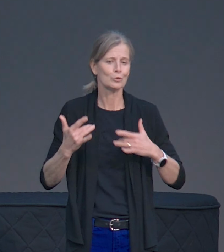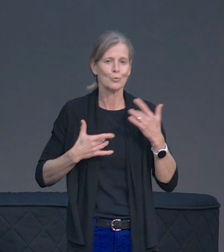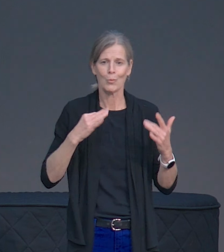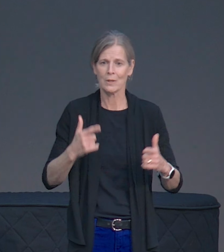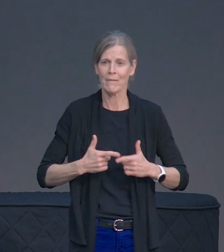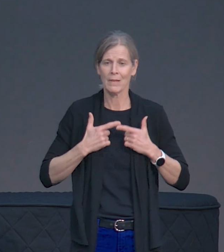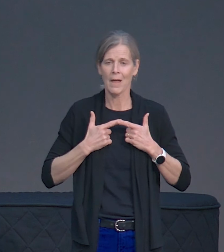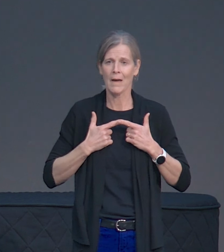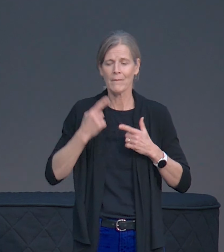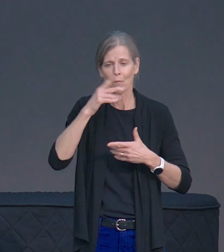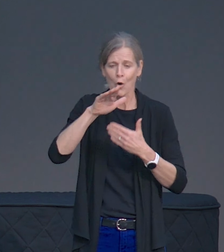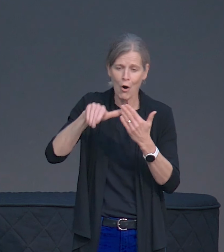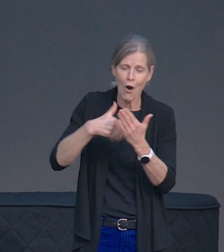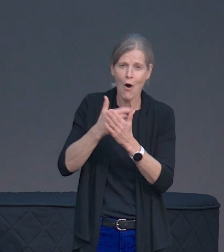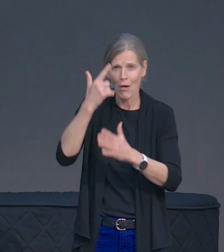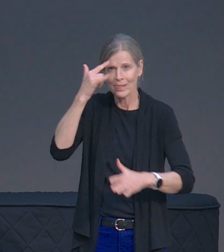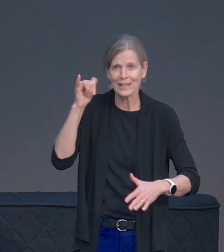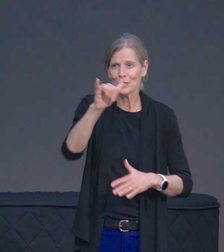Eternity